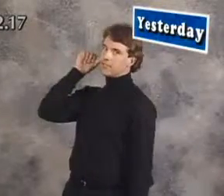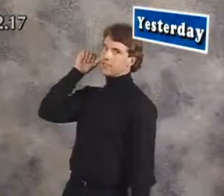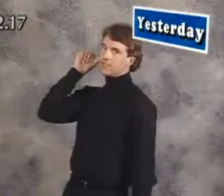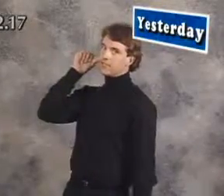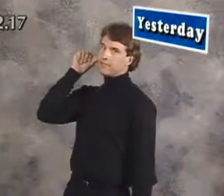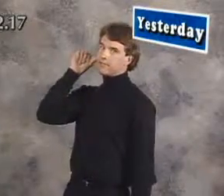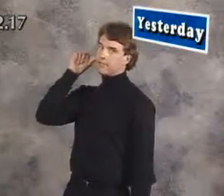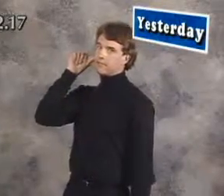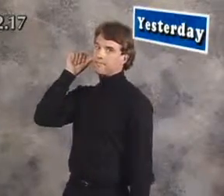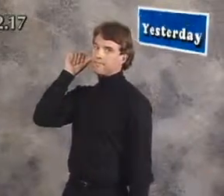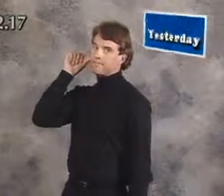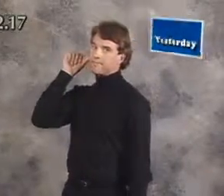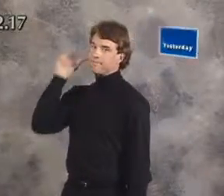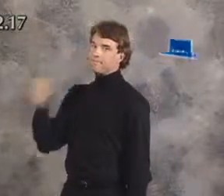Yesterday.